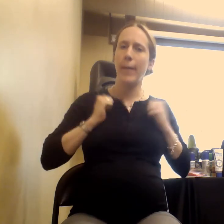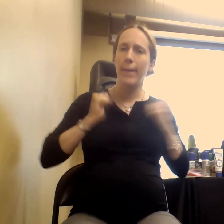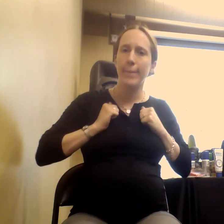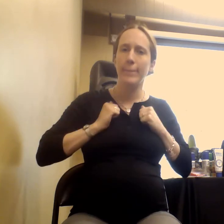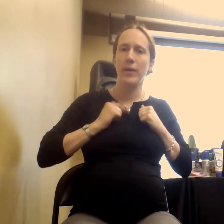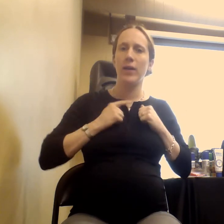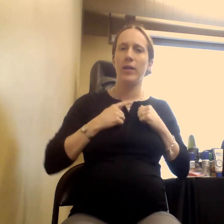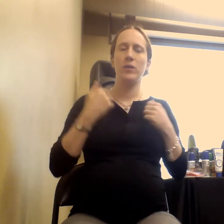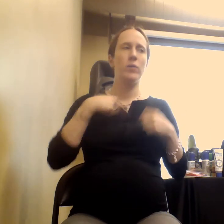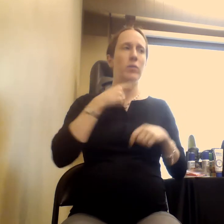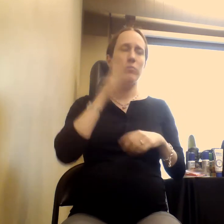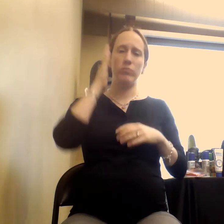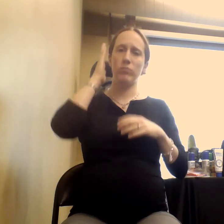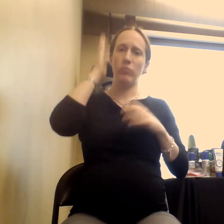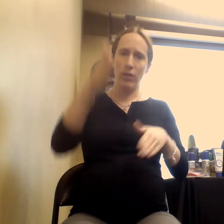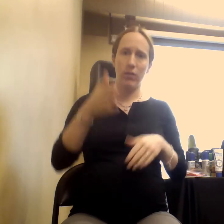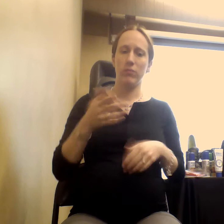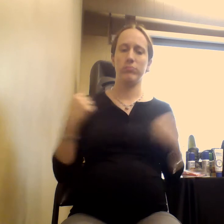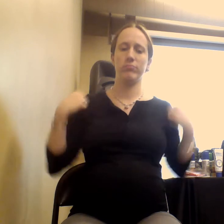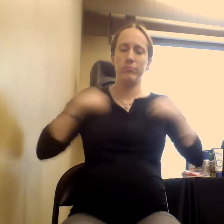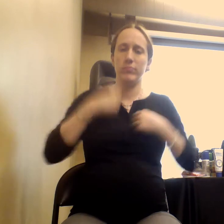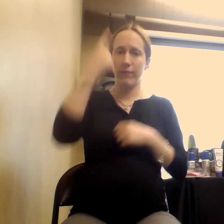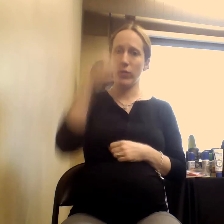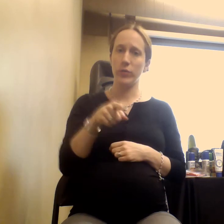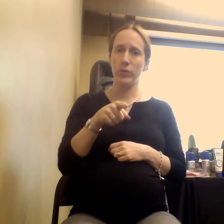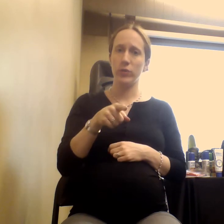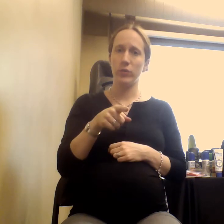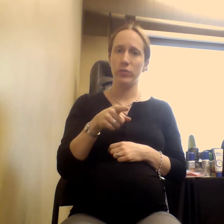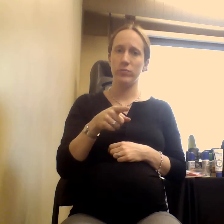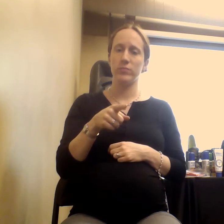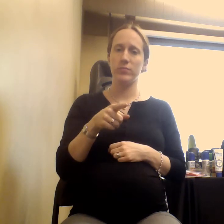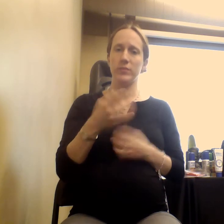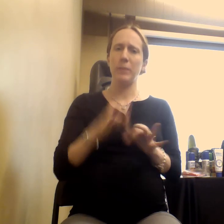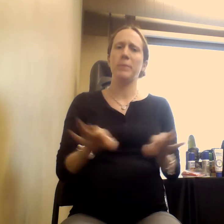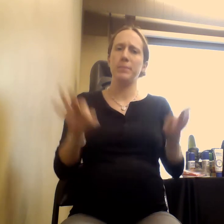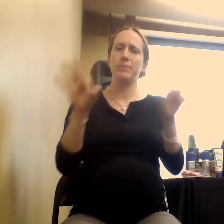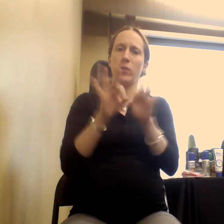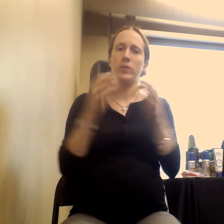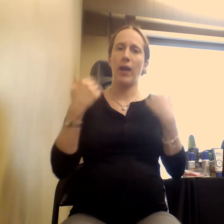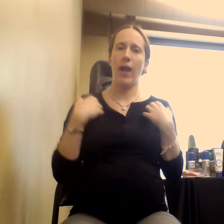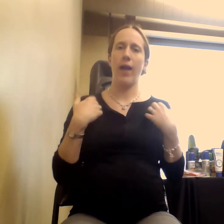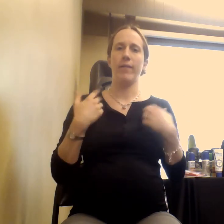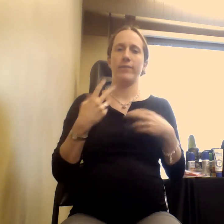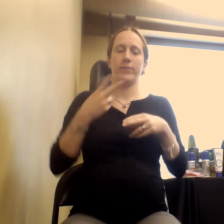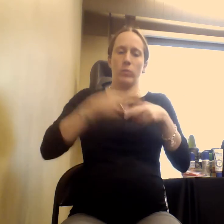boots. People who wear these and know what it's about, they have no